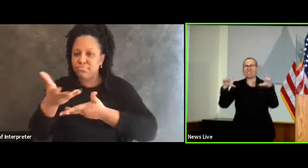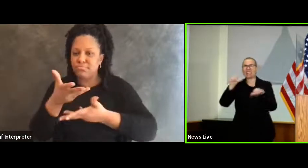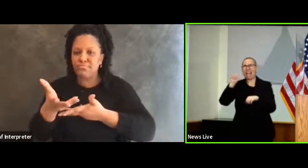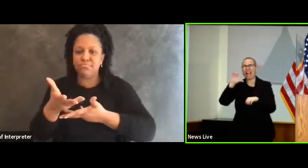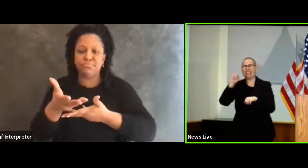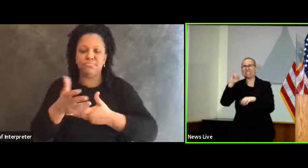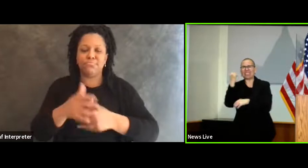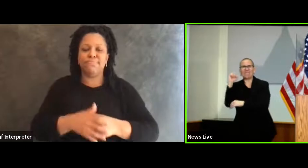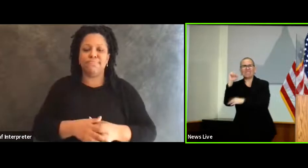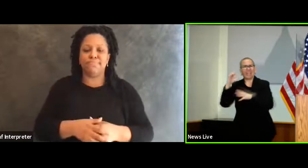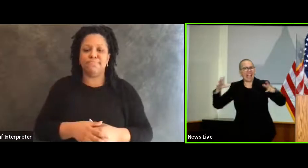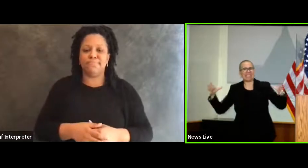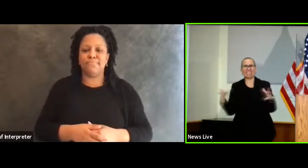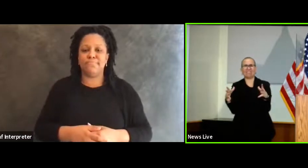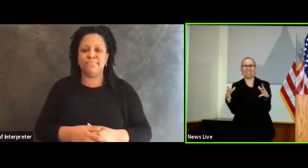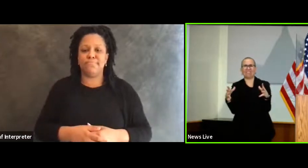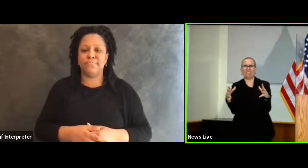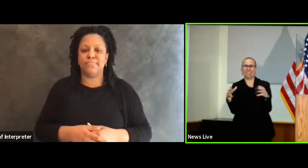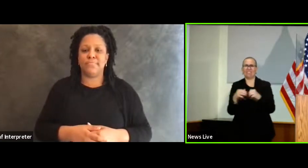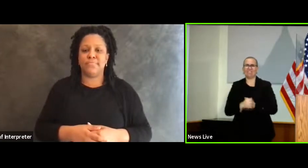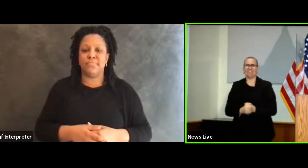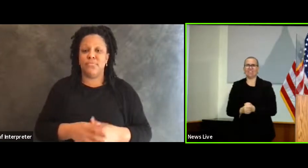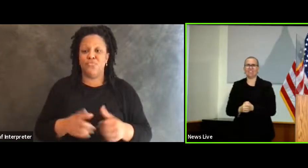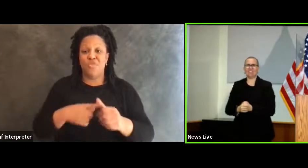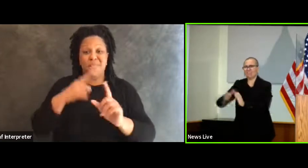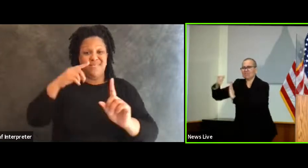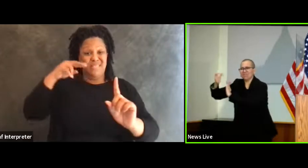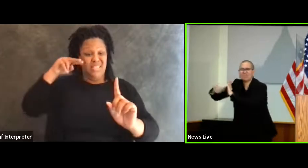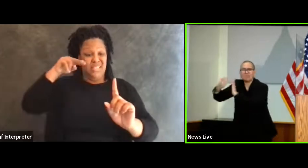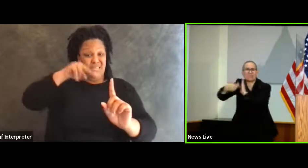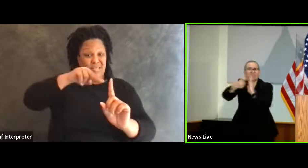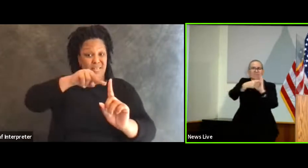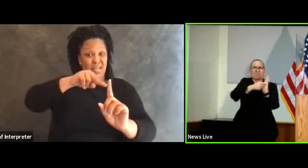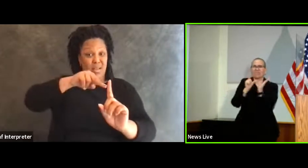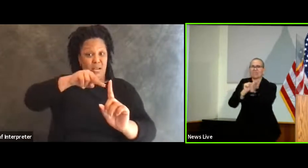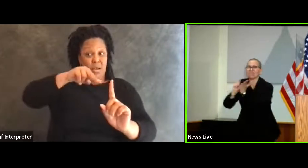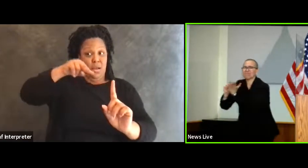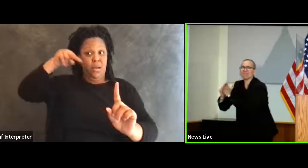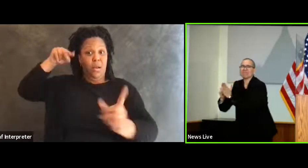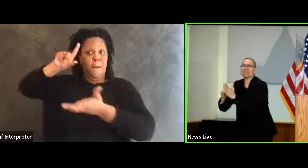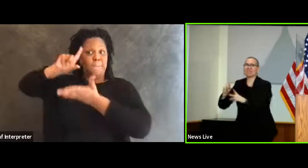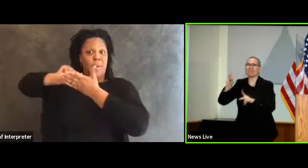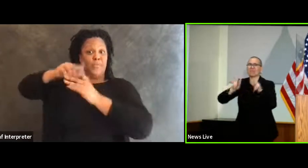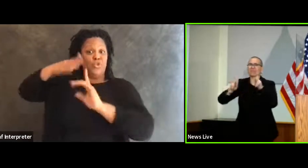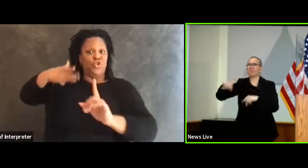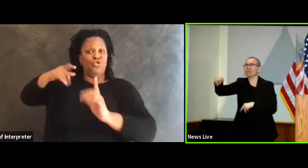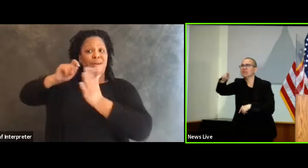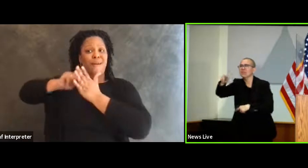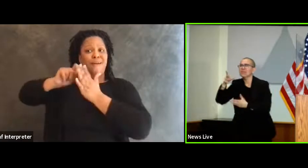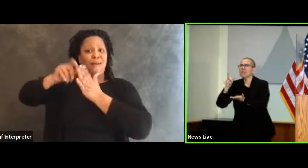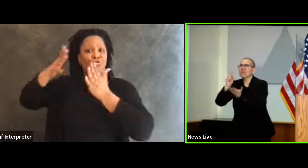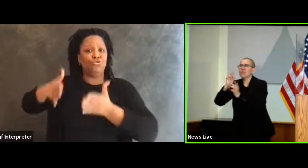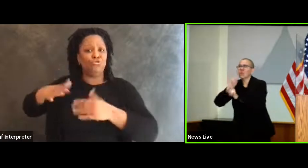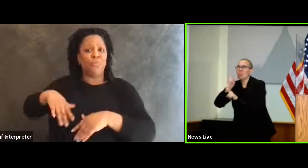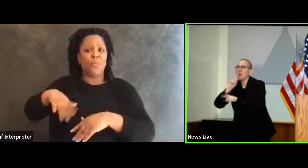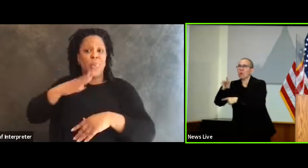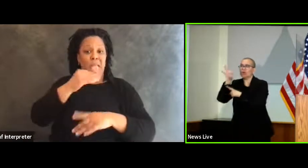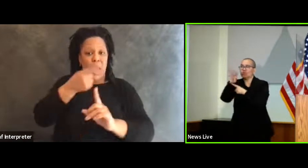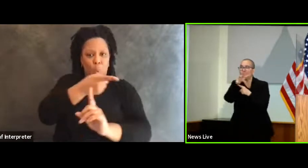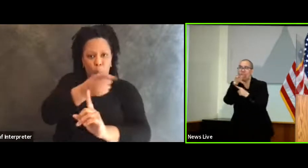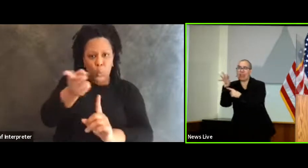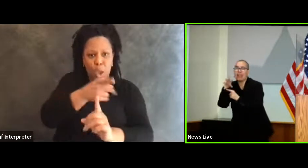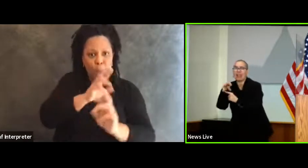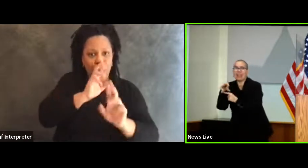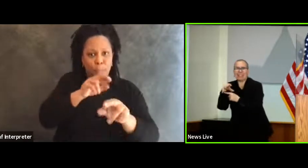40,000 foot level of publishers and editors, but also the folks who are actually covering these stories on the ground and things that will make that better so that Minnesota